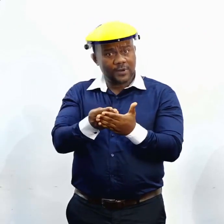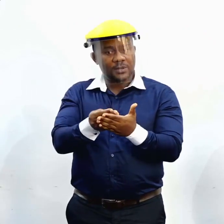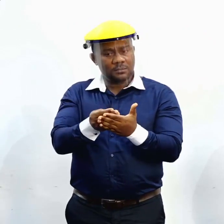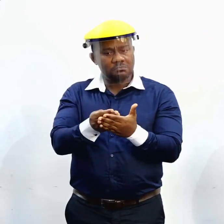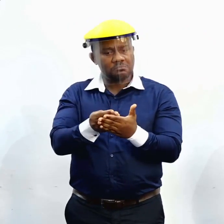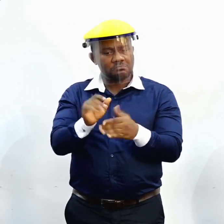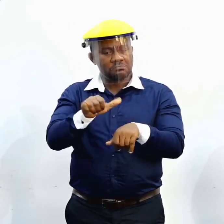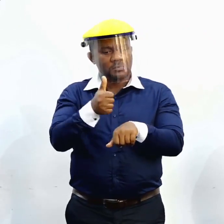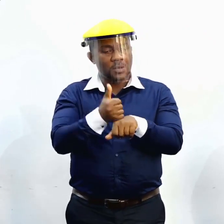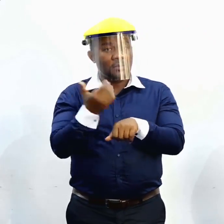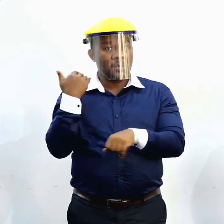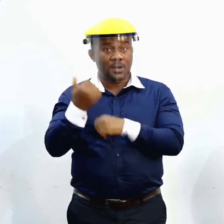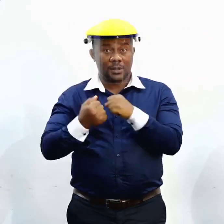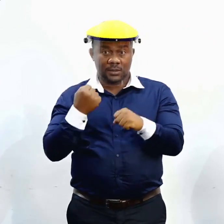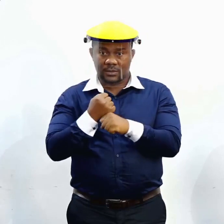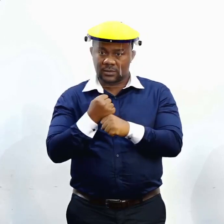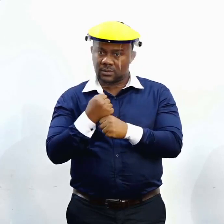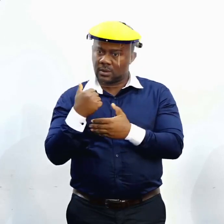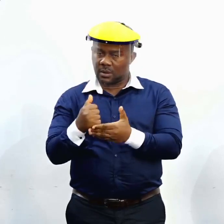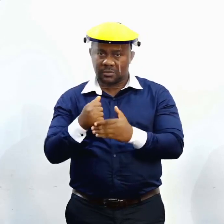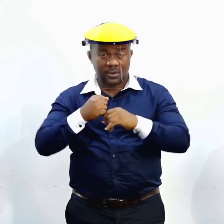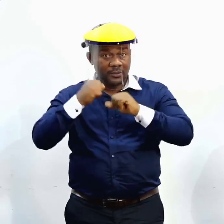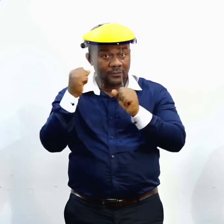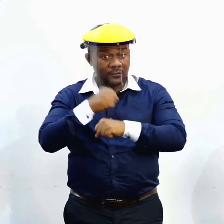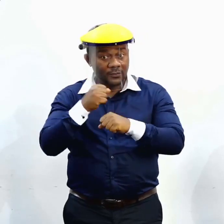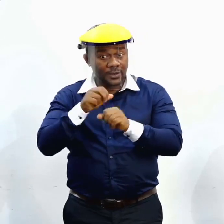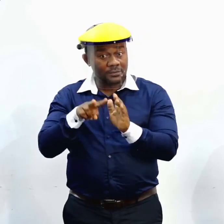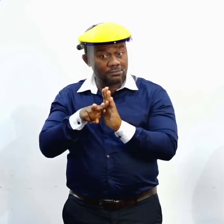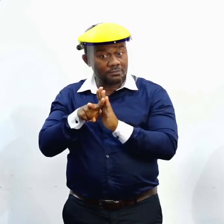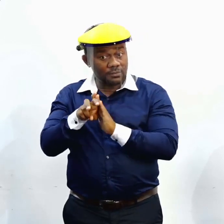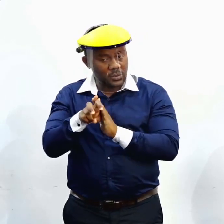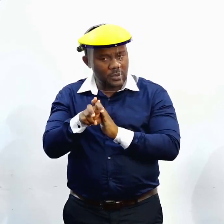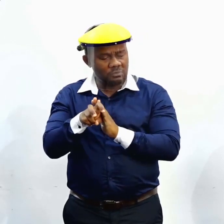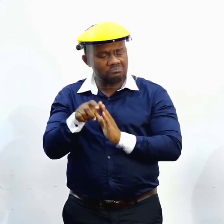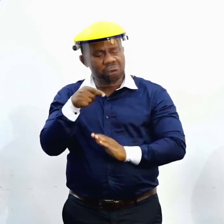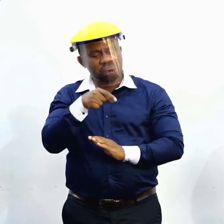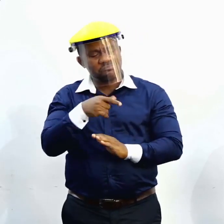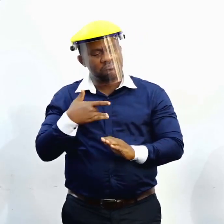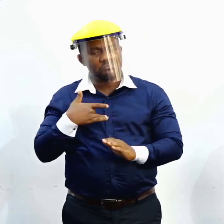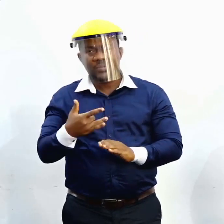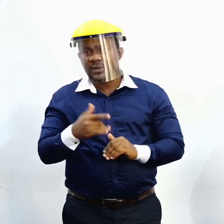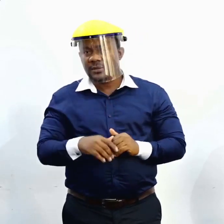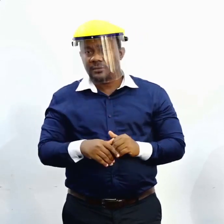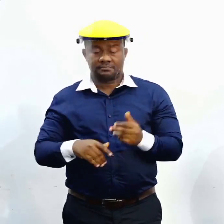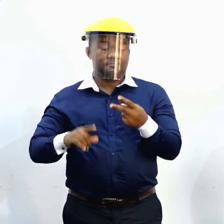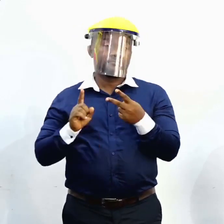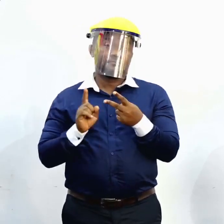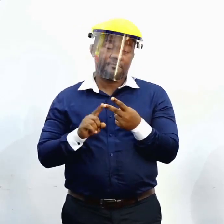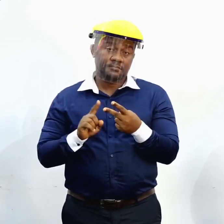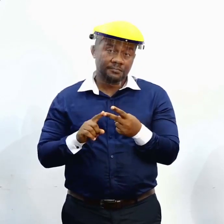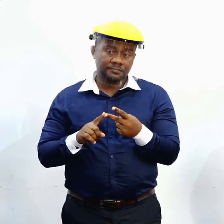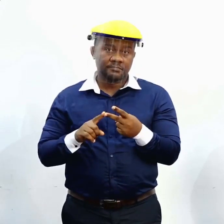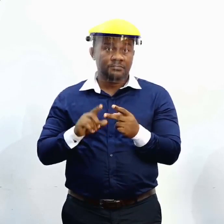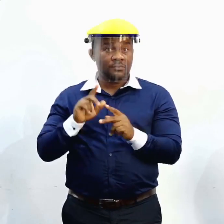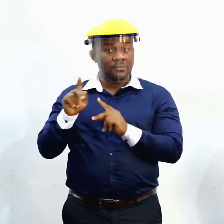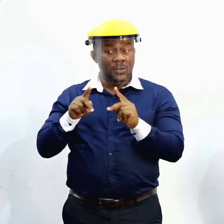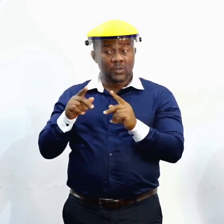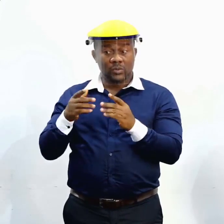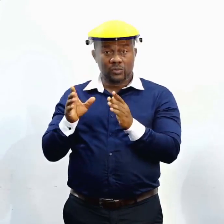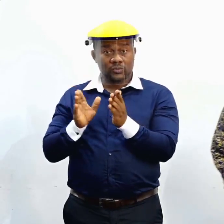COVID? And then if there have been any deaths recorded with regards to the positive cases in the